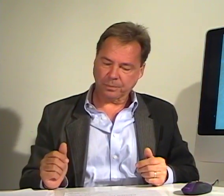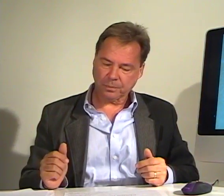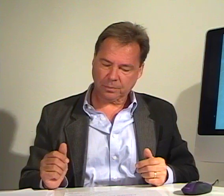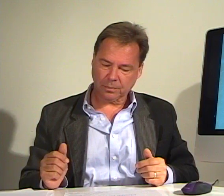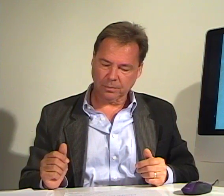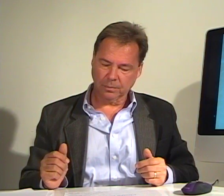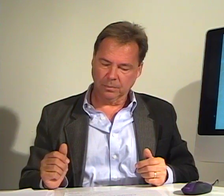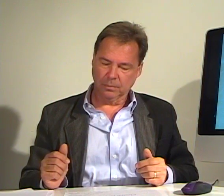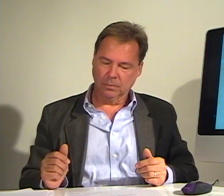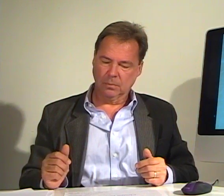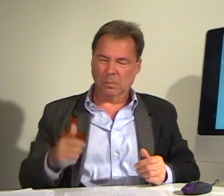Fourth,